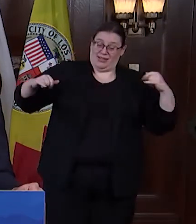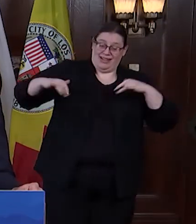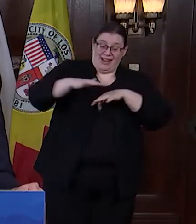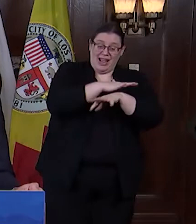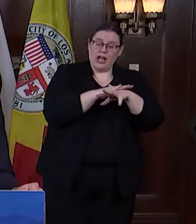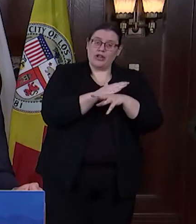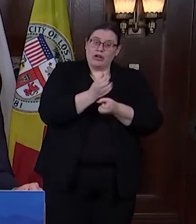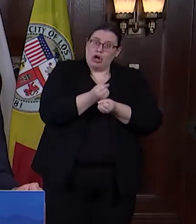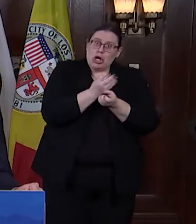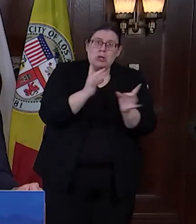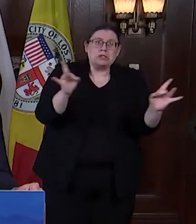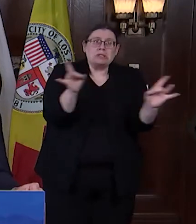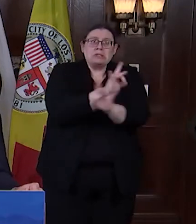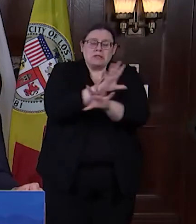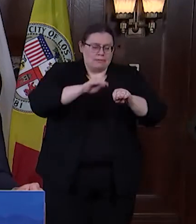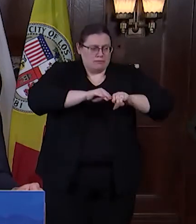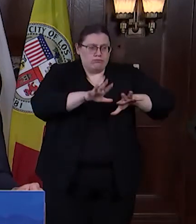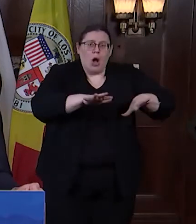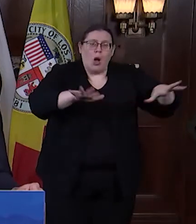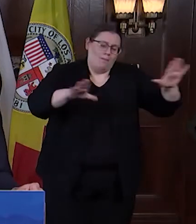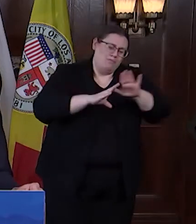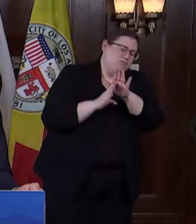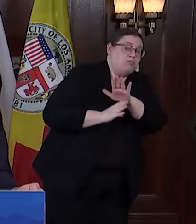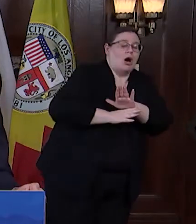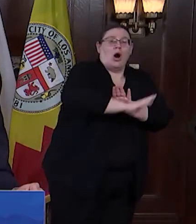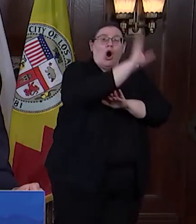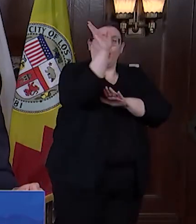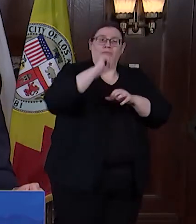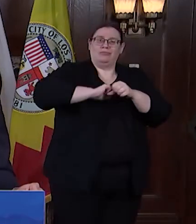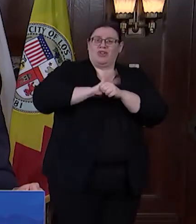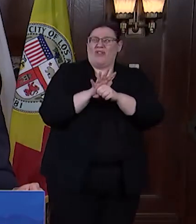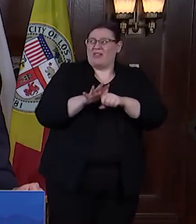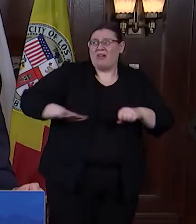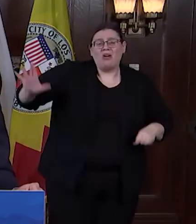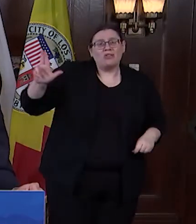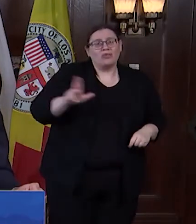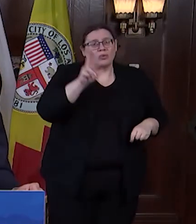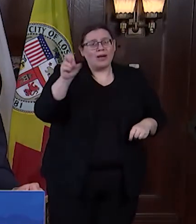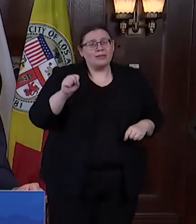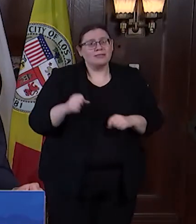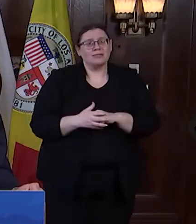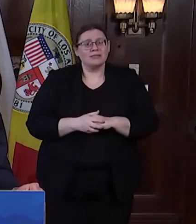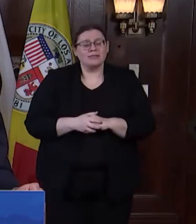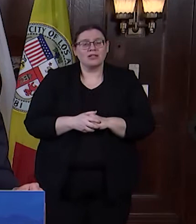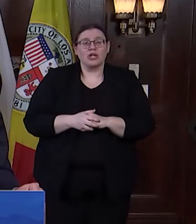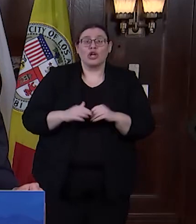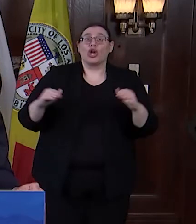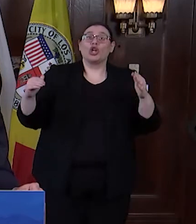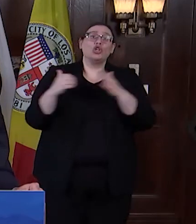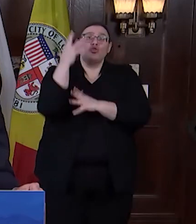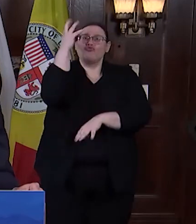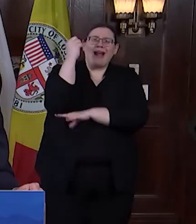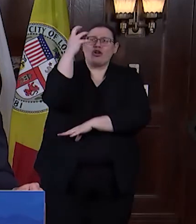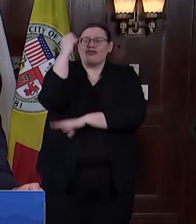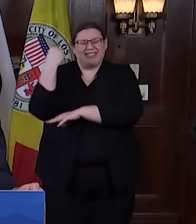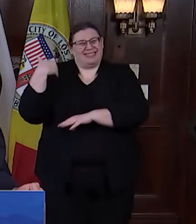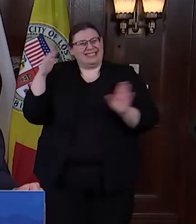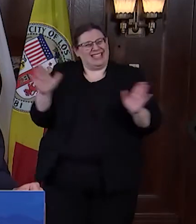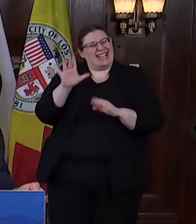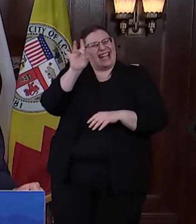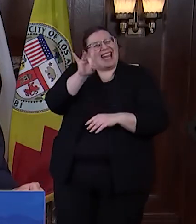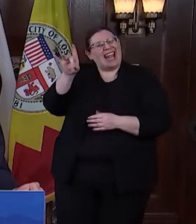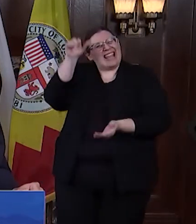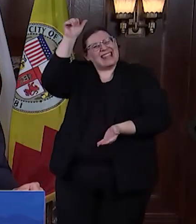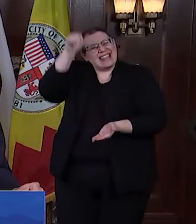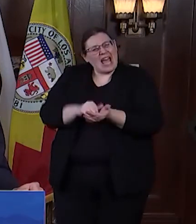a terrifying new COVID-19 surge nationally. Nationally, we set new daily records. This Sunday,